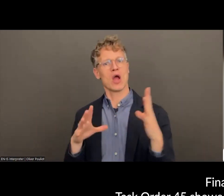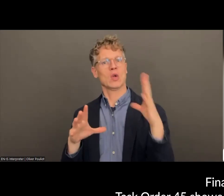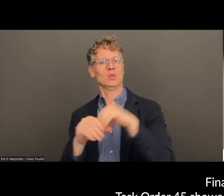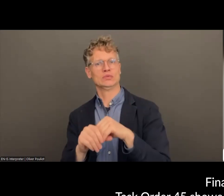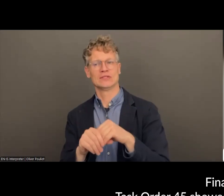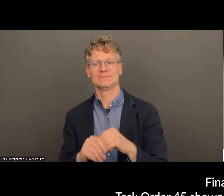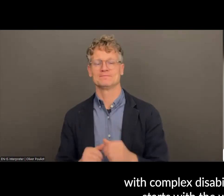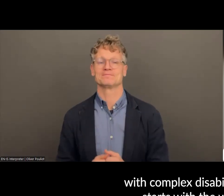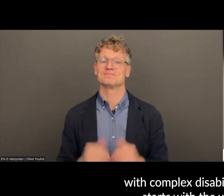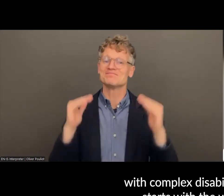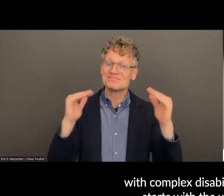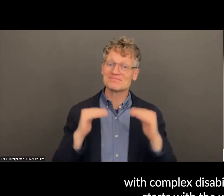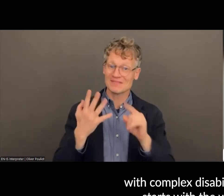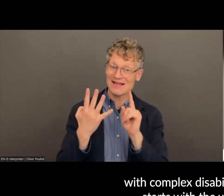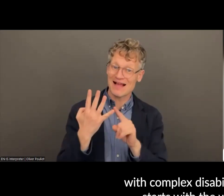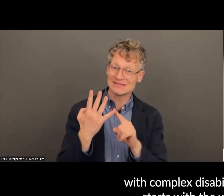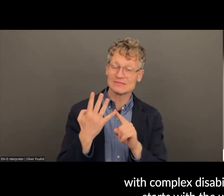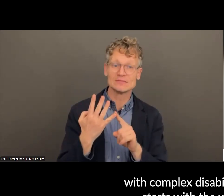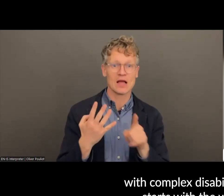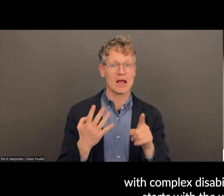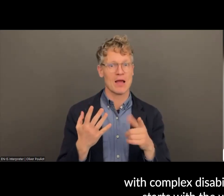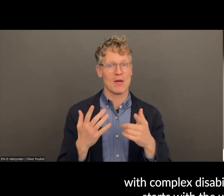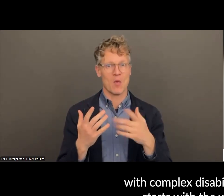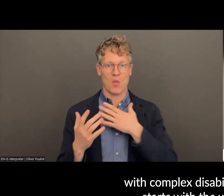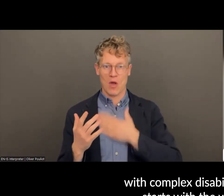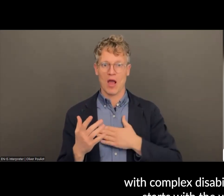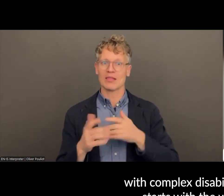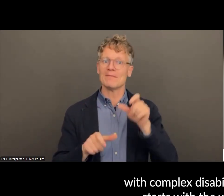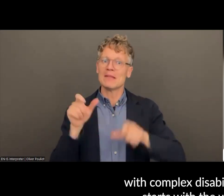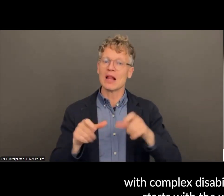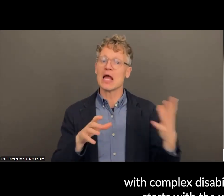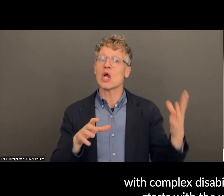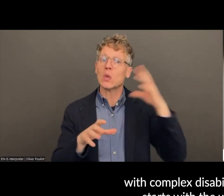us including people with complex disability in development start with